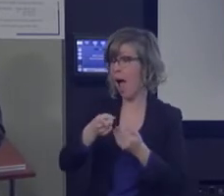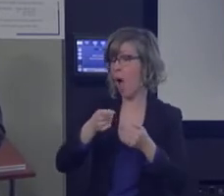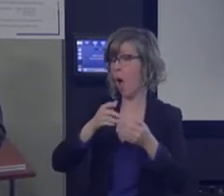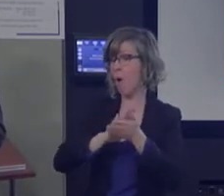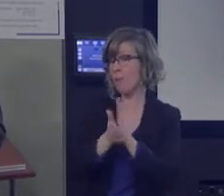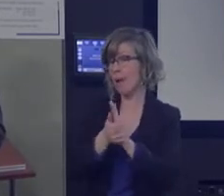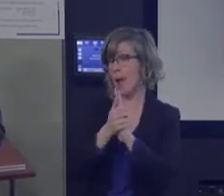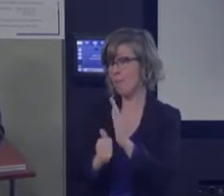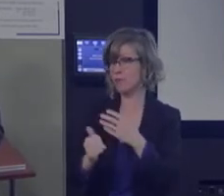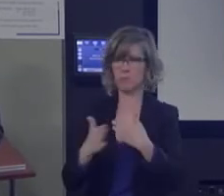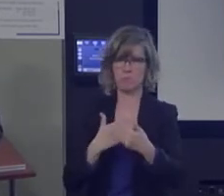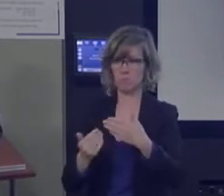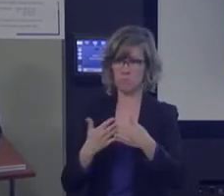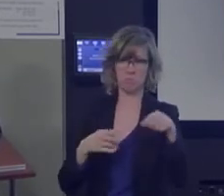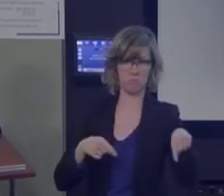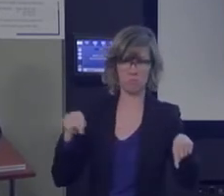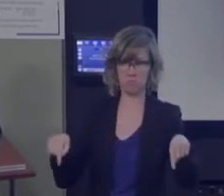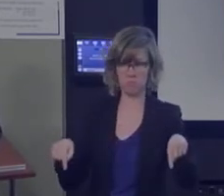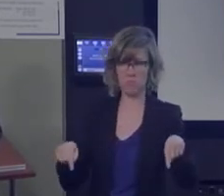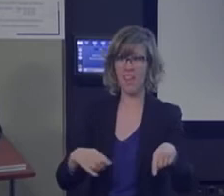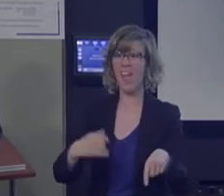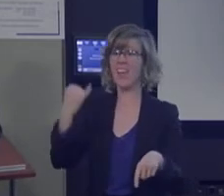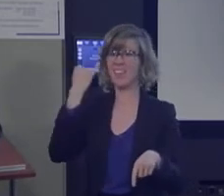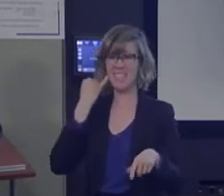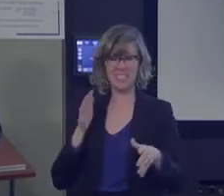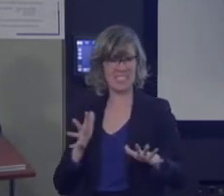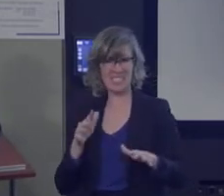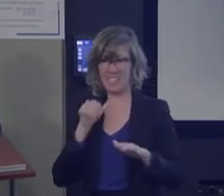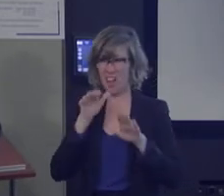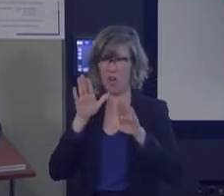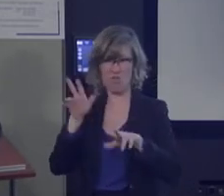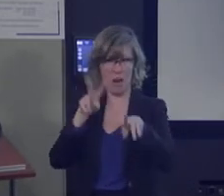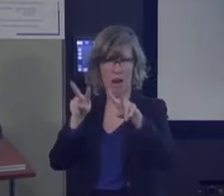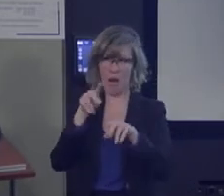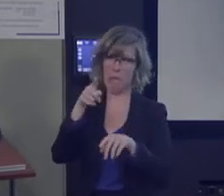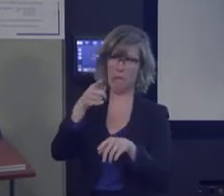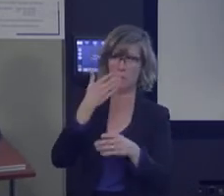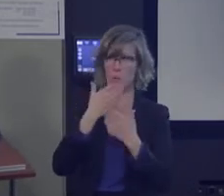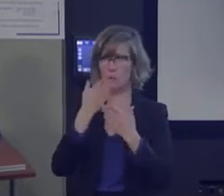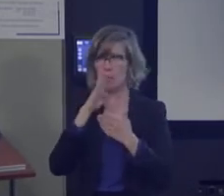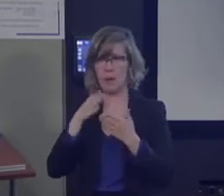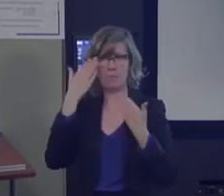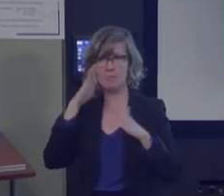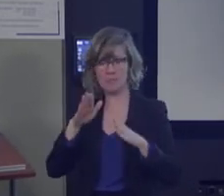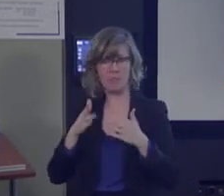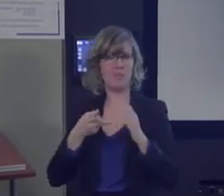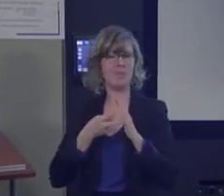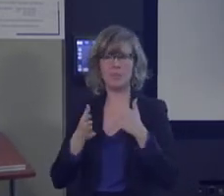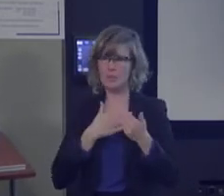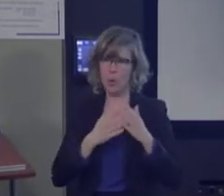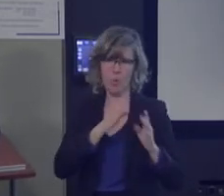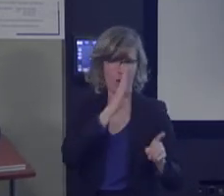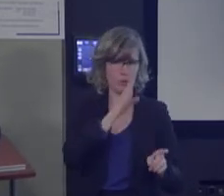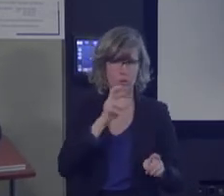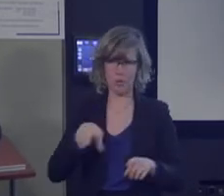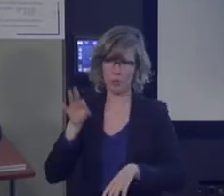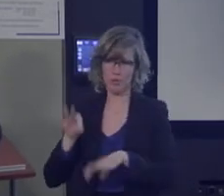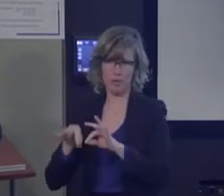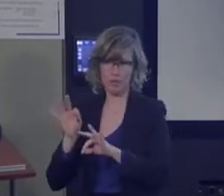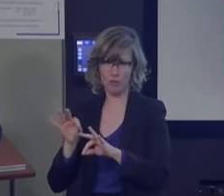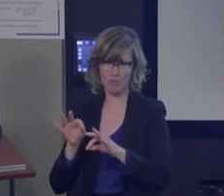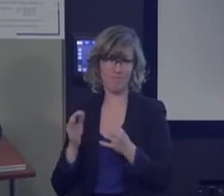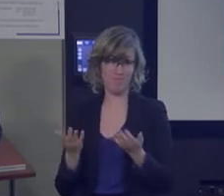Path to non-mastery is also irrelevant. So, come back to the initial question. Are children who learned it by discovery